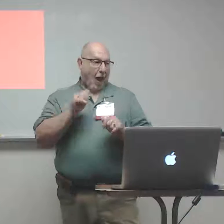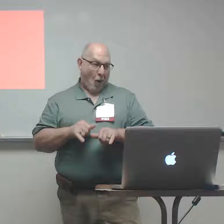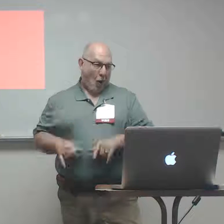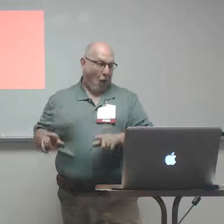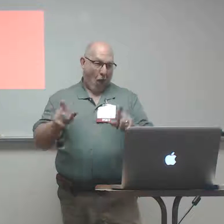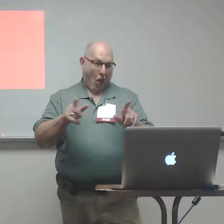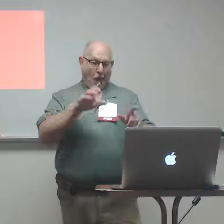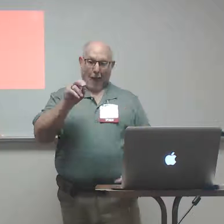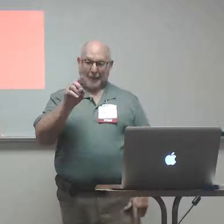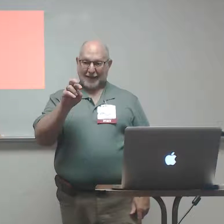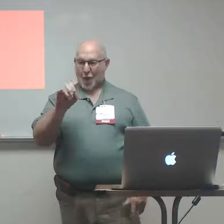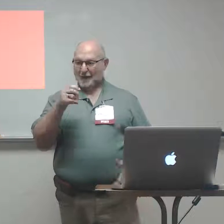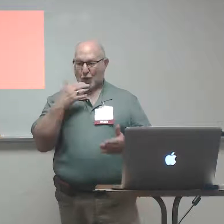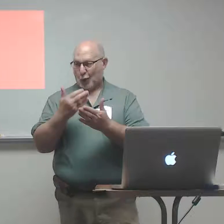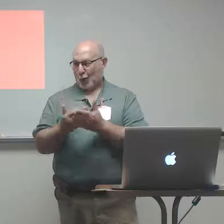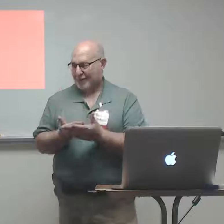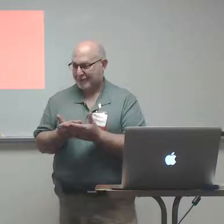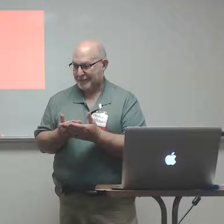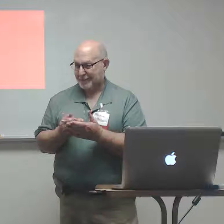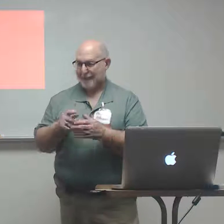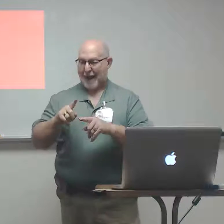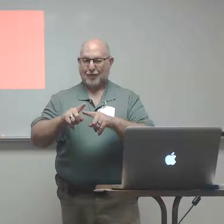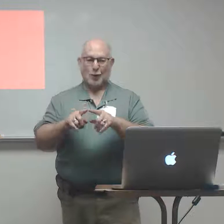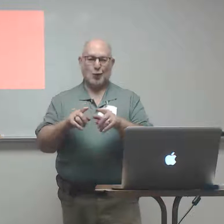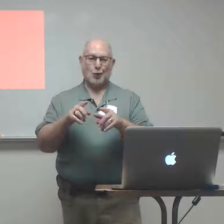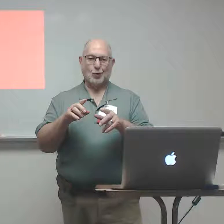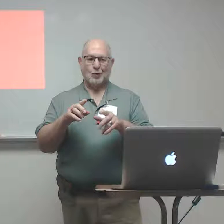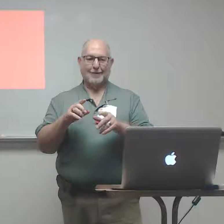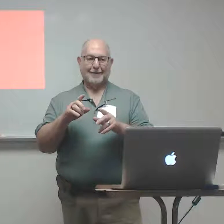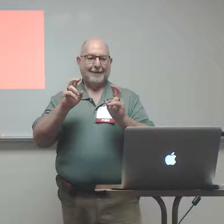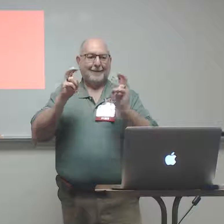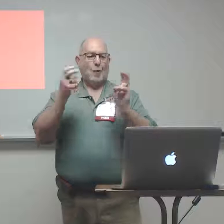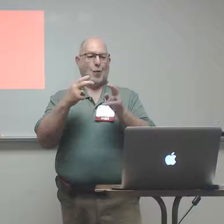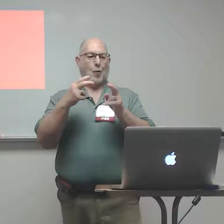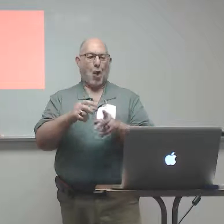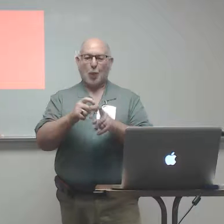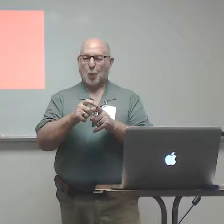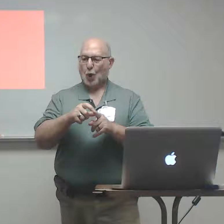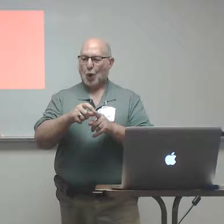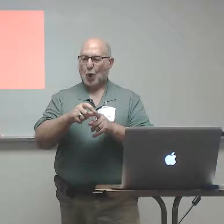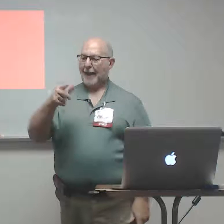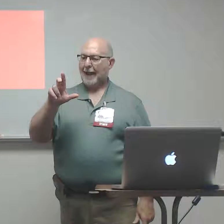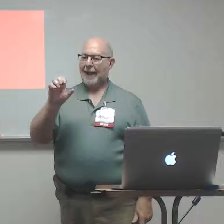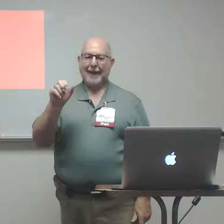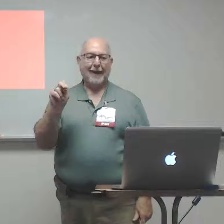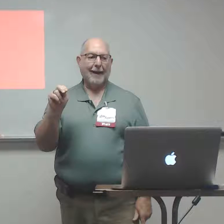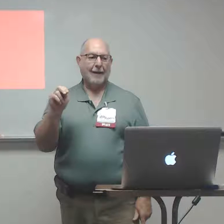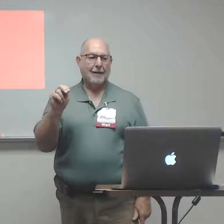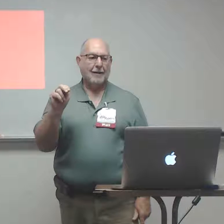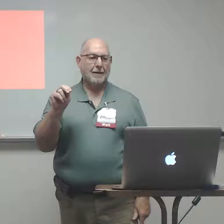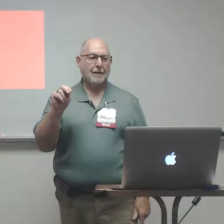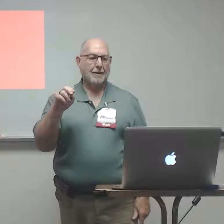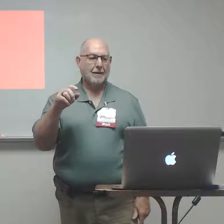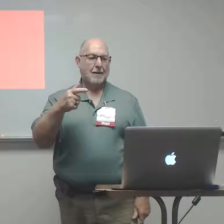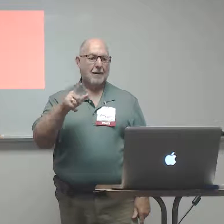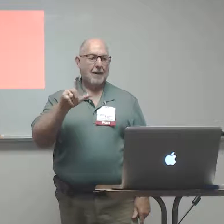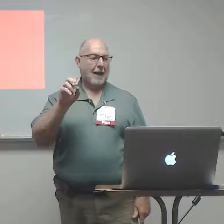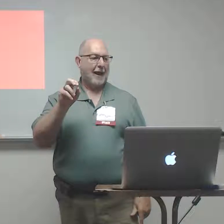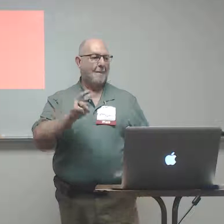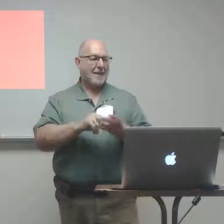Now all commentaries are good. We have to what we call the word clean. Clean means